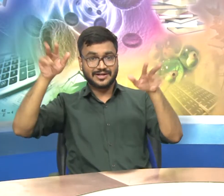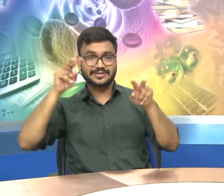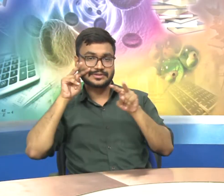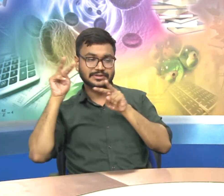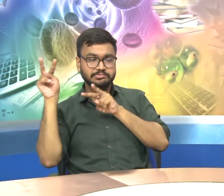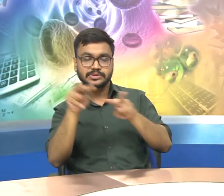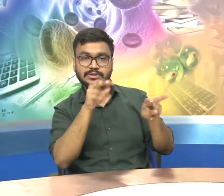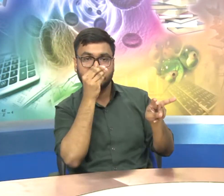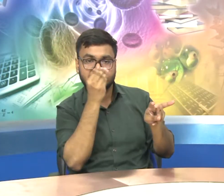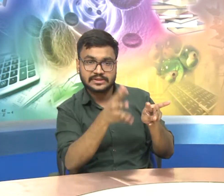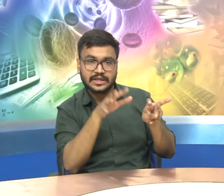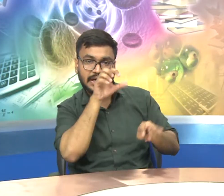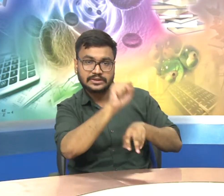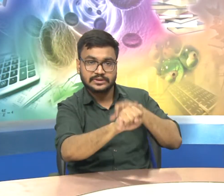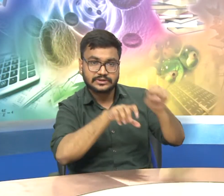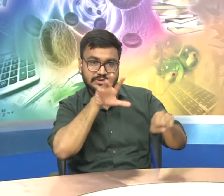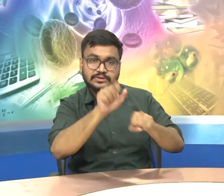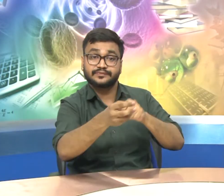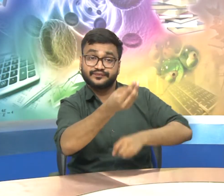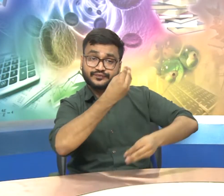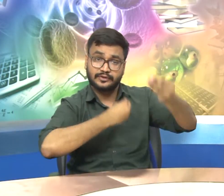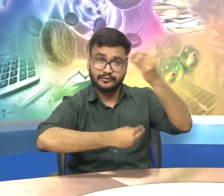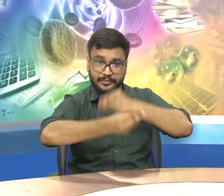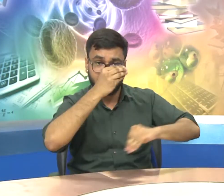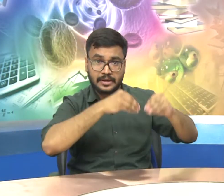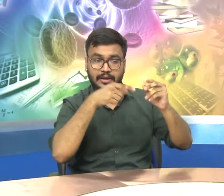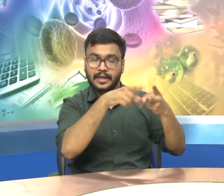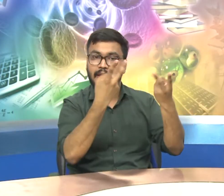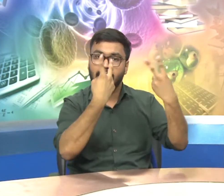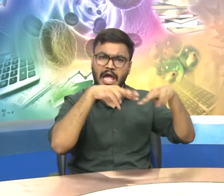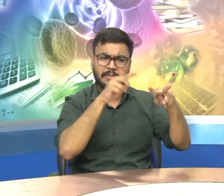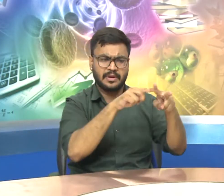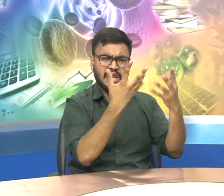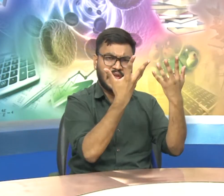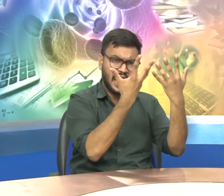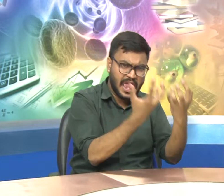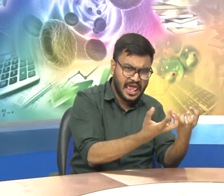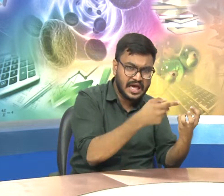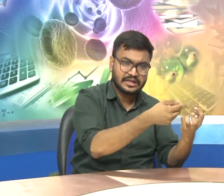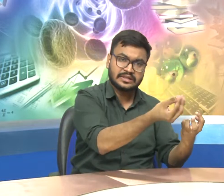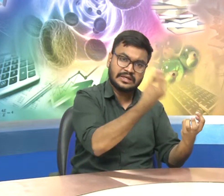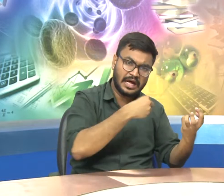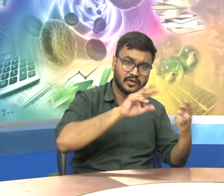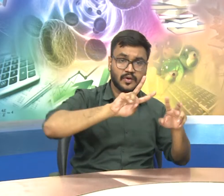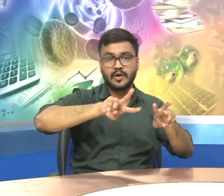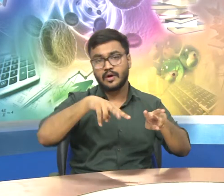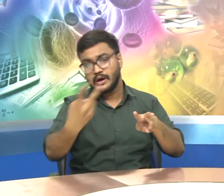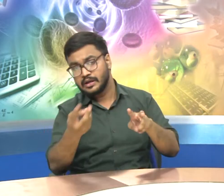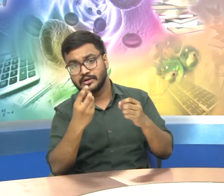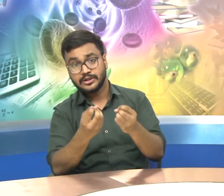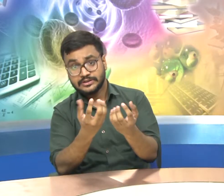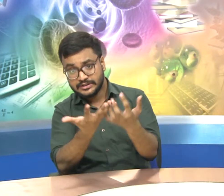and birds can easily eat the moth which are visible.